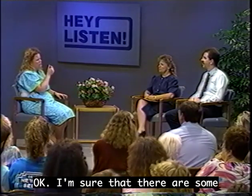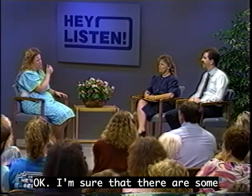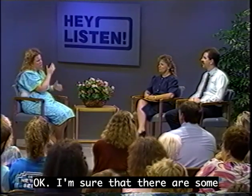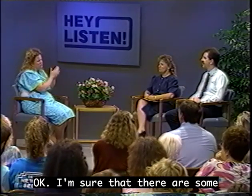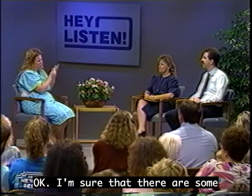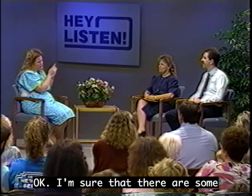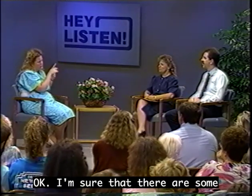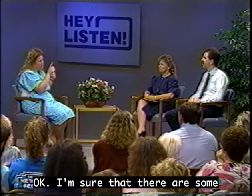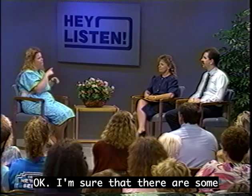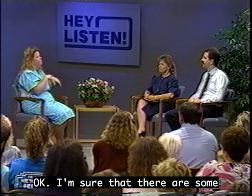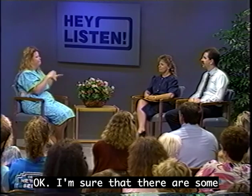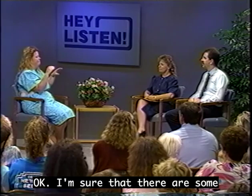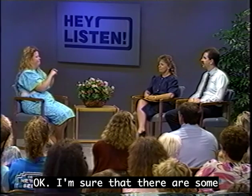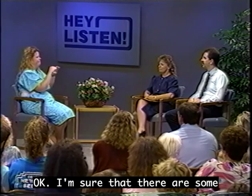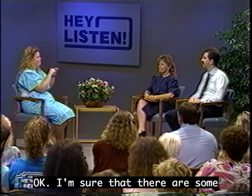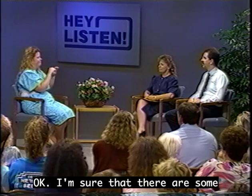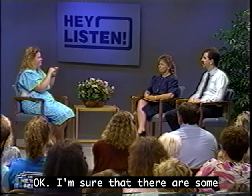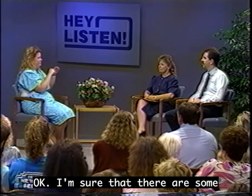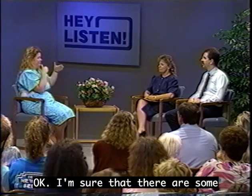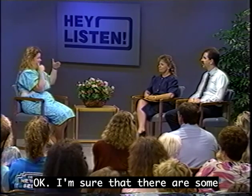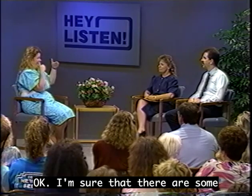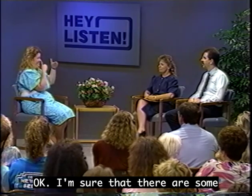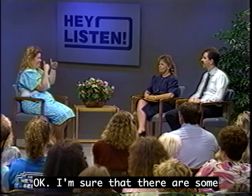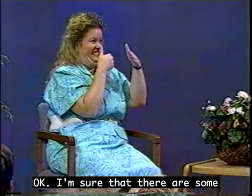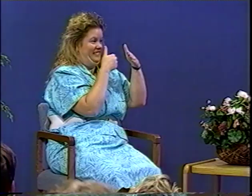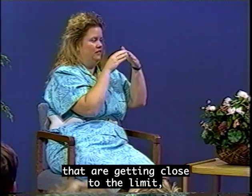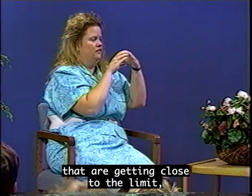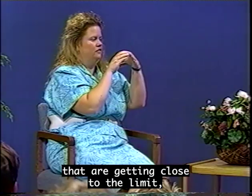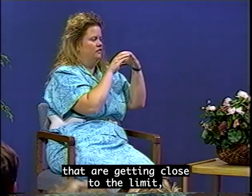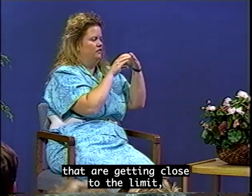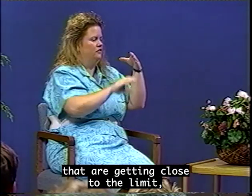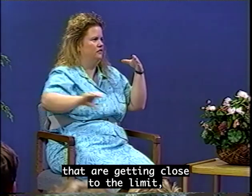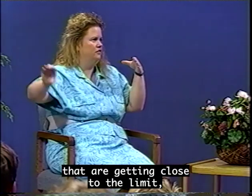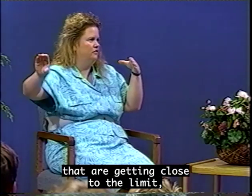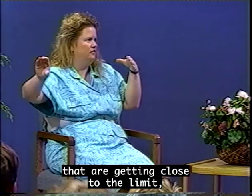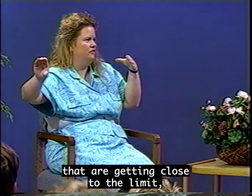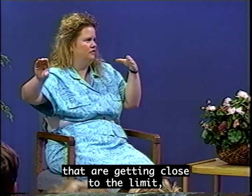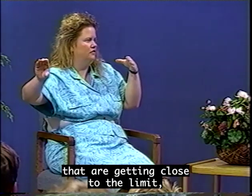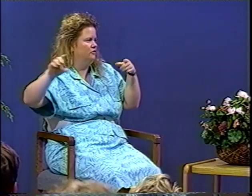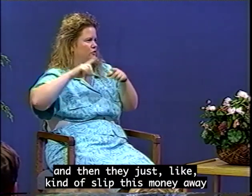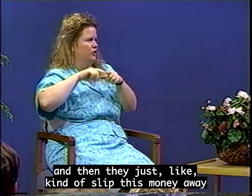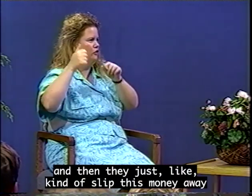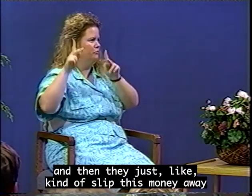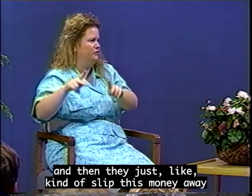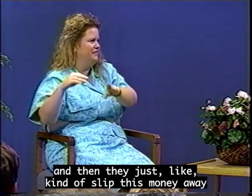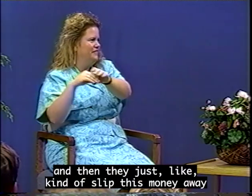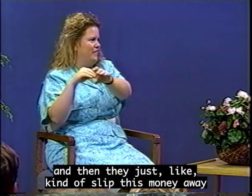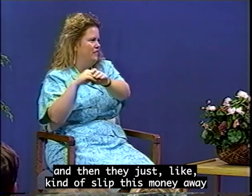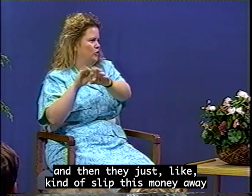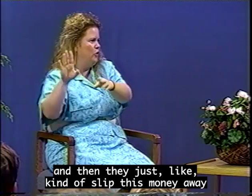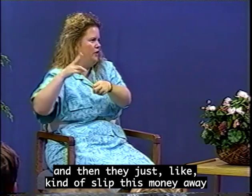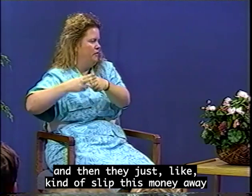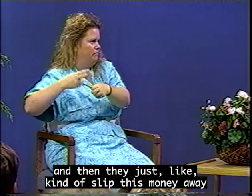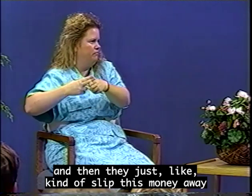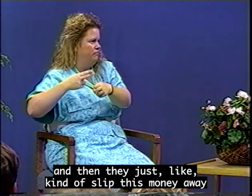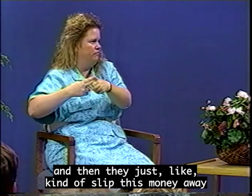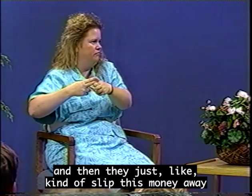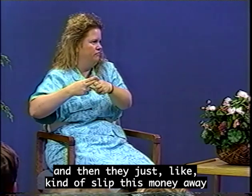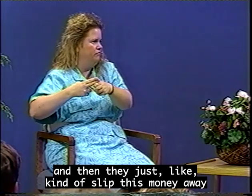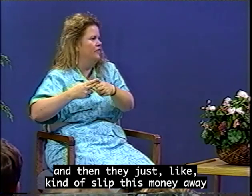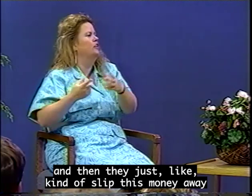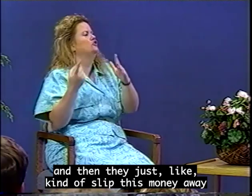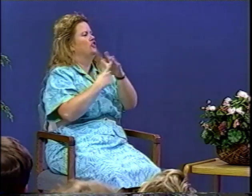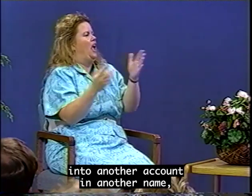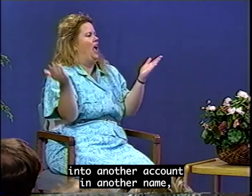Okay, I'm sure that there are some that are getting close to the limit, and then they just like kind of slip